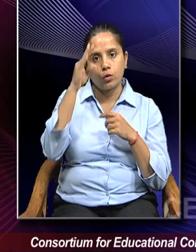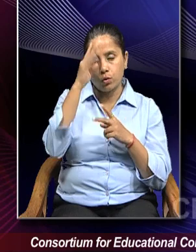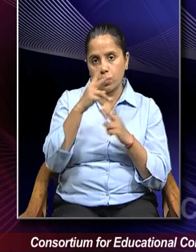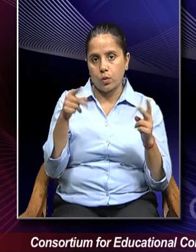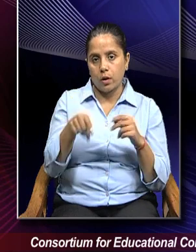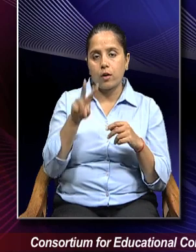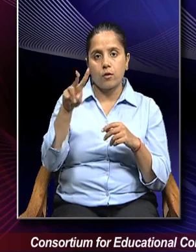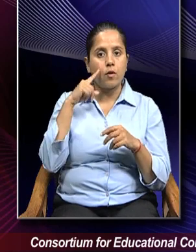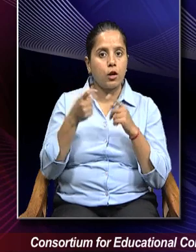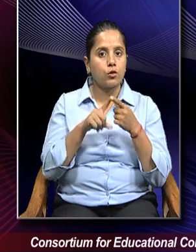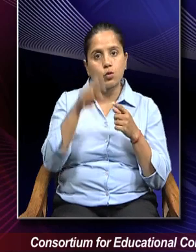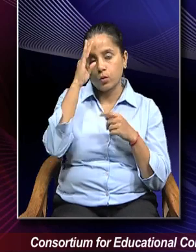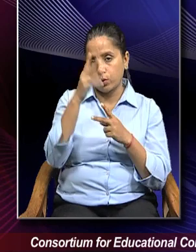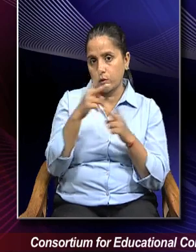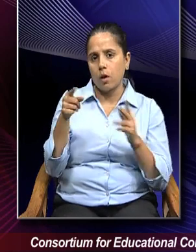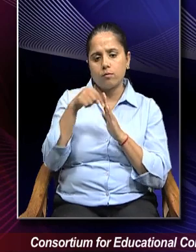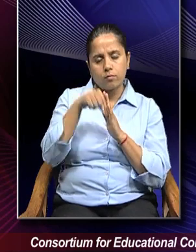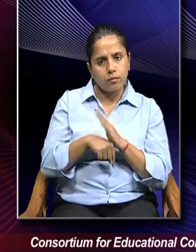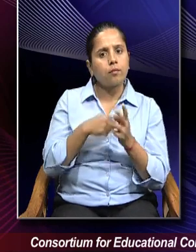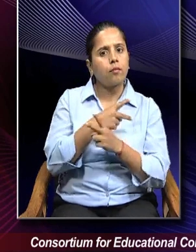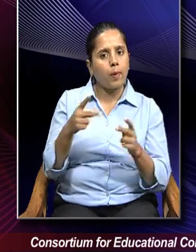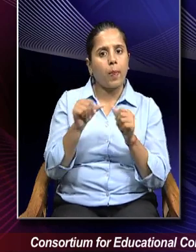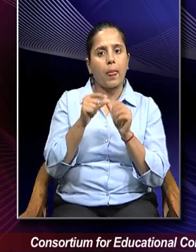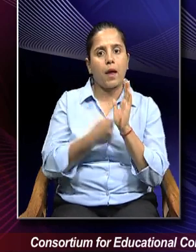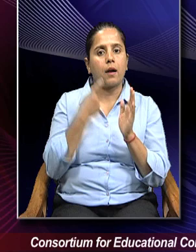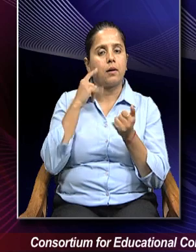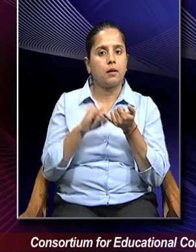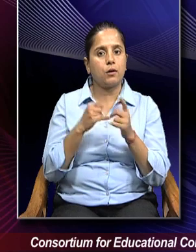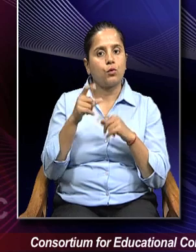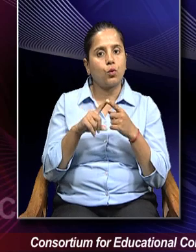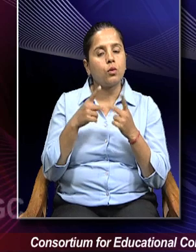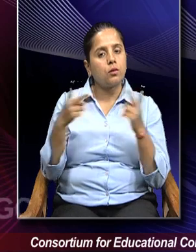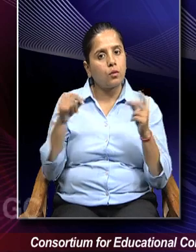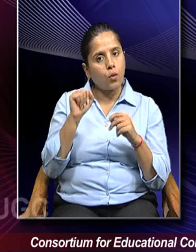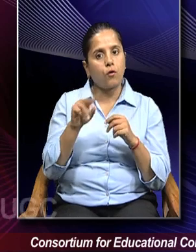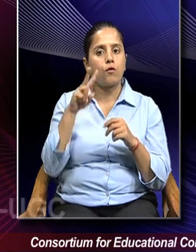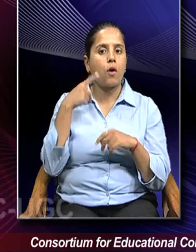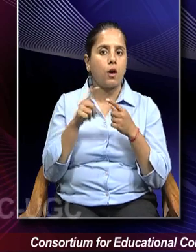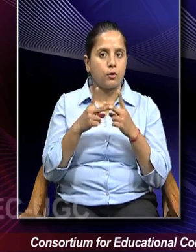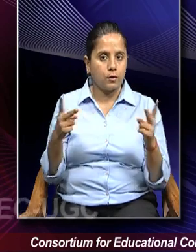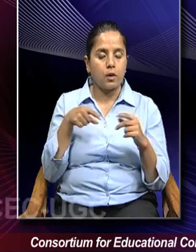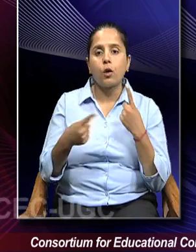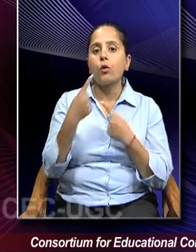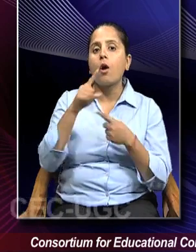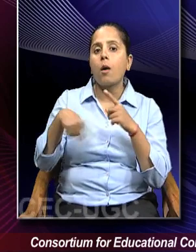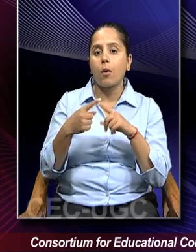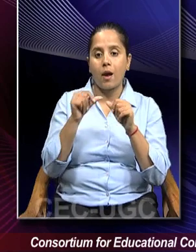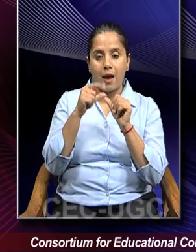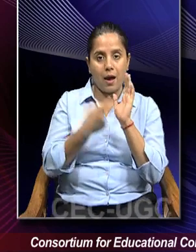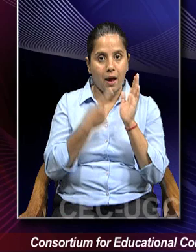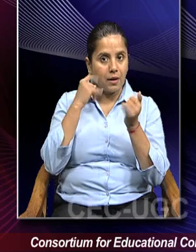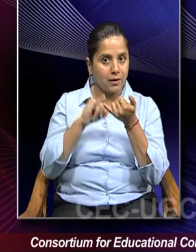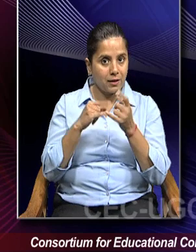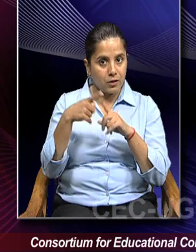the virtue theory, which is rooted in Aristotle's idea of virtue. And when we talk about Aristotle,